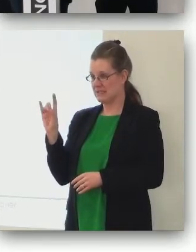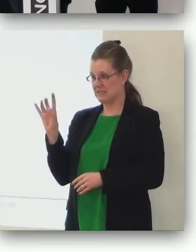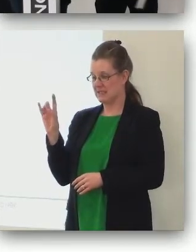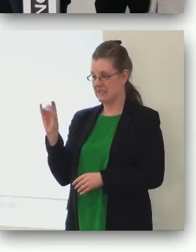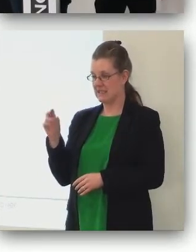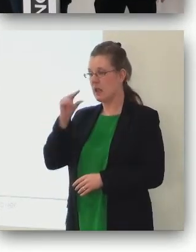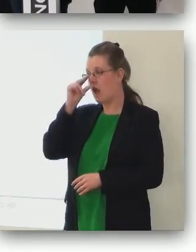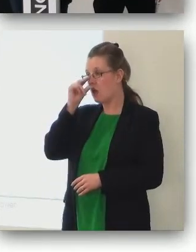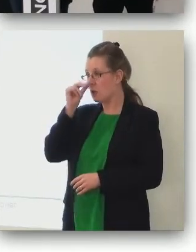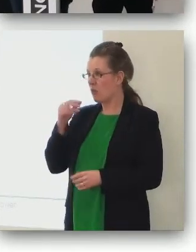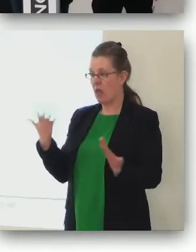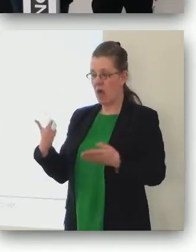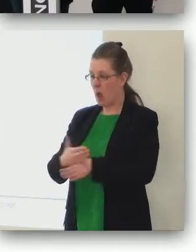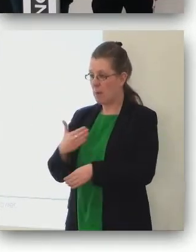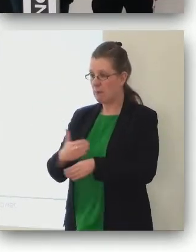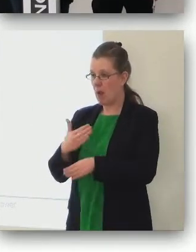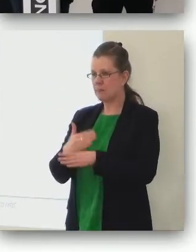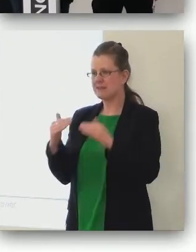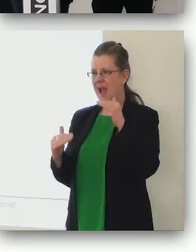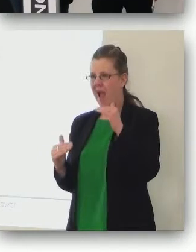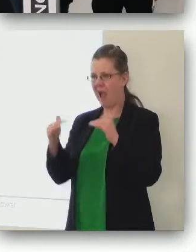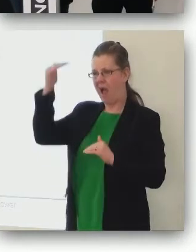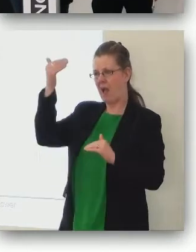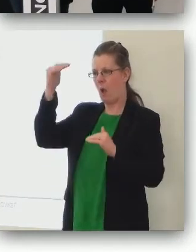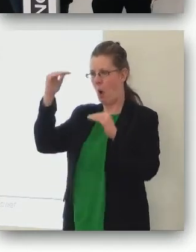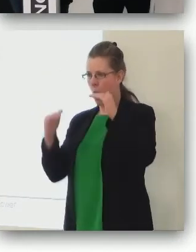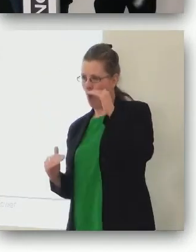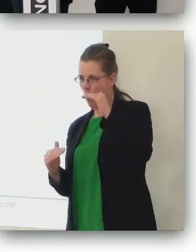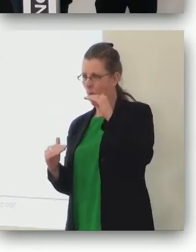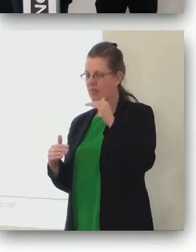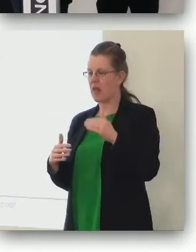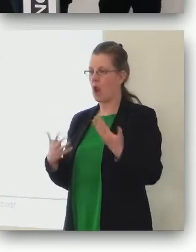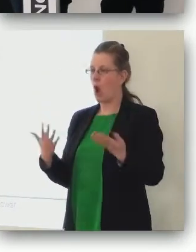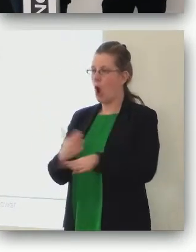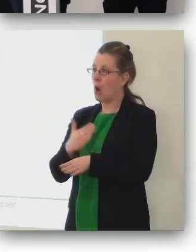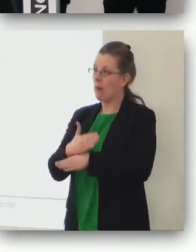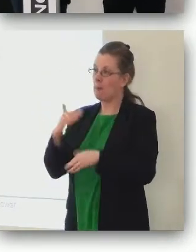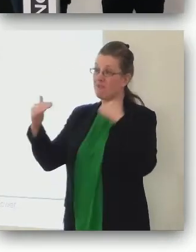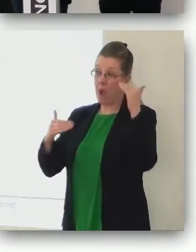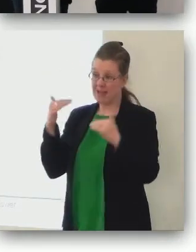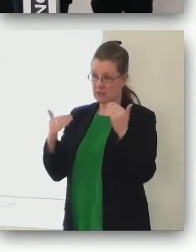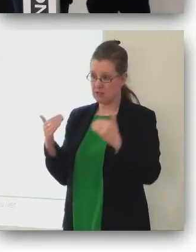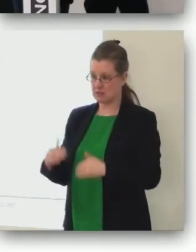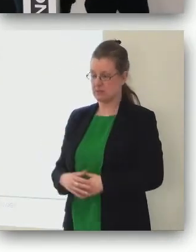youth unemployment higher or lower than unemployment for adults?